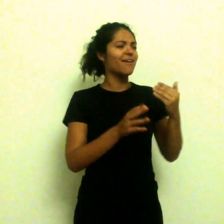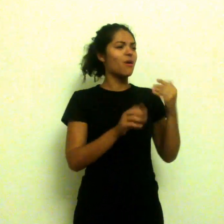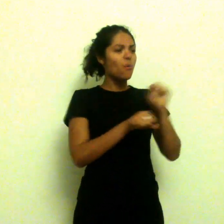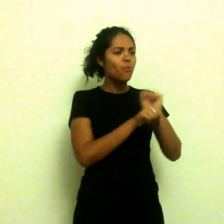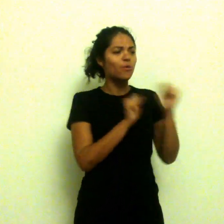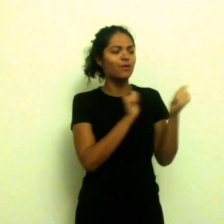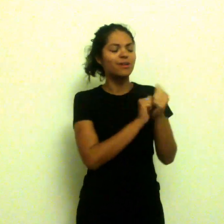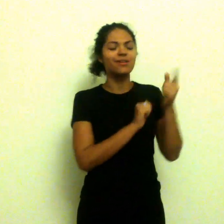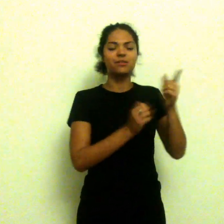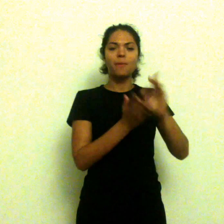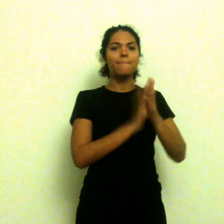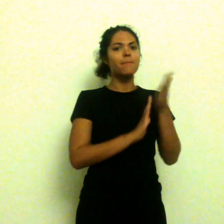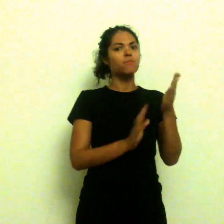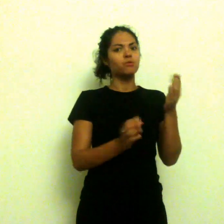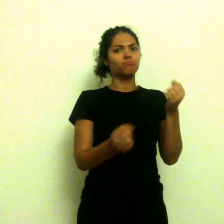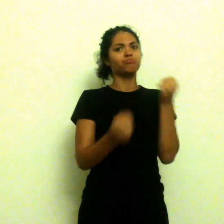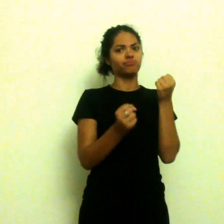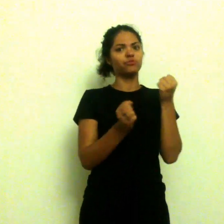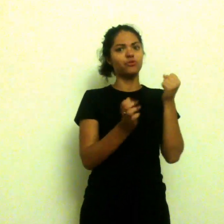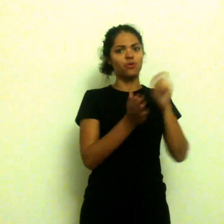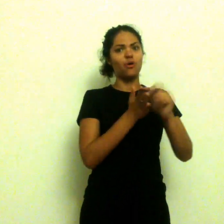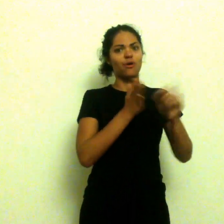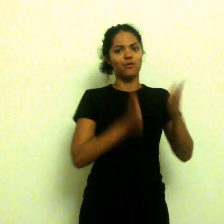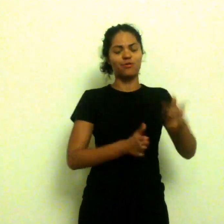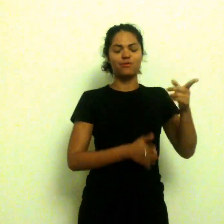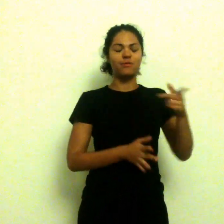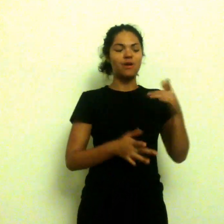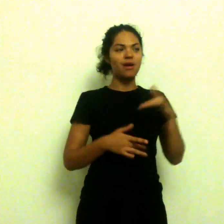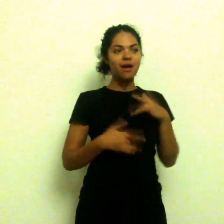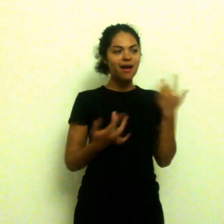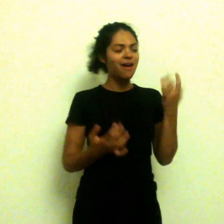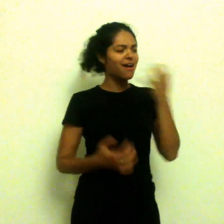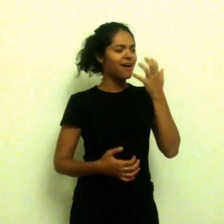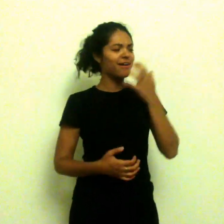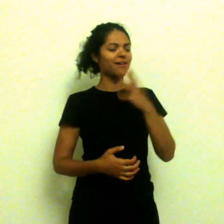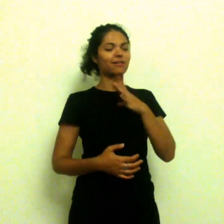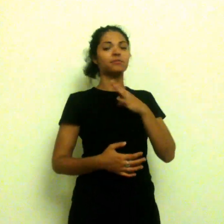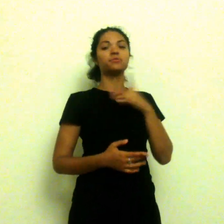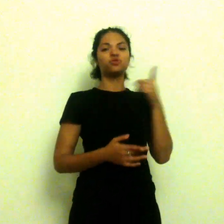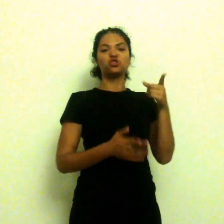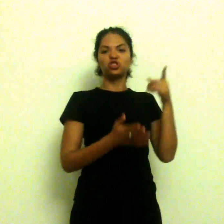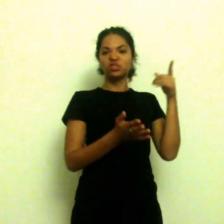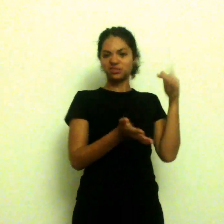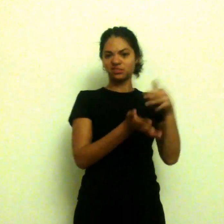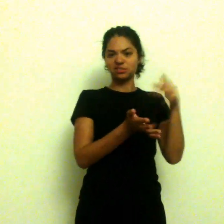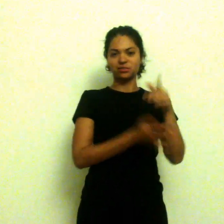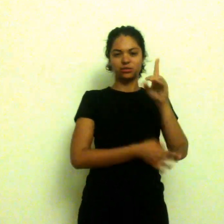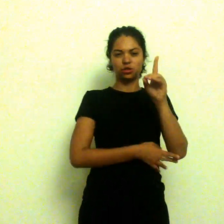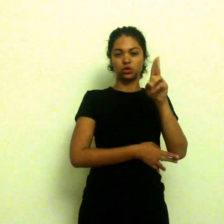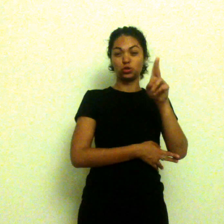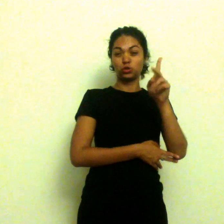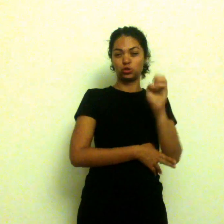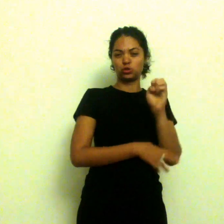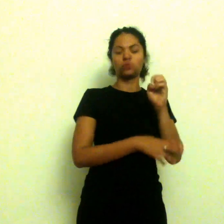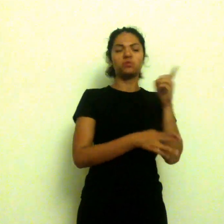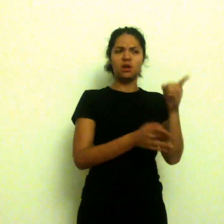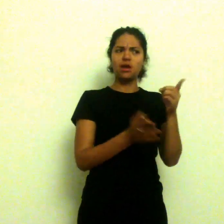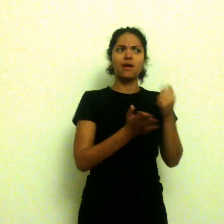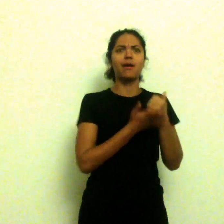has truly been a thrill. Her recent studies at Duke have only enriched her. Her desire to bridge the gospel